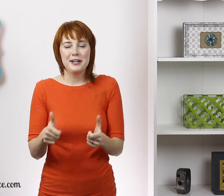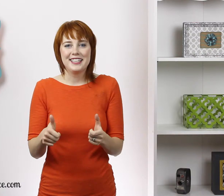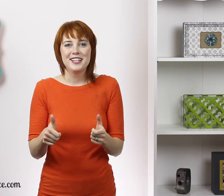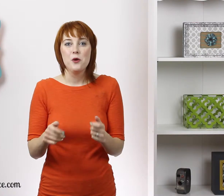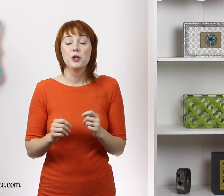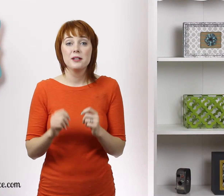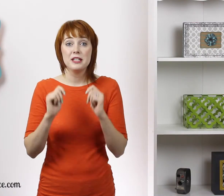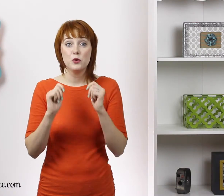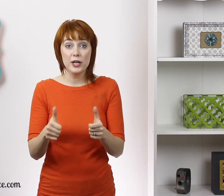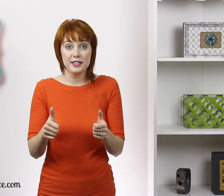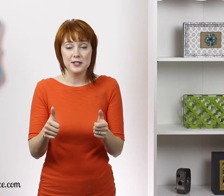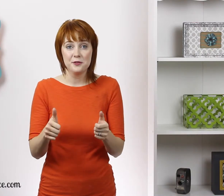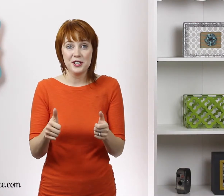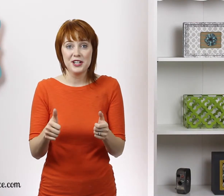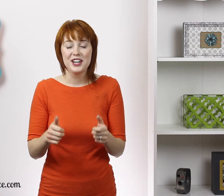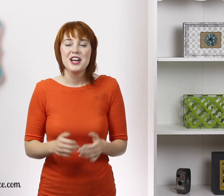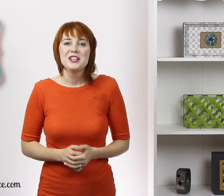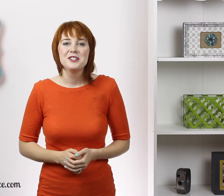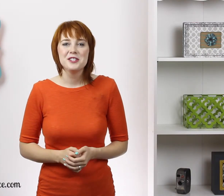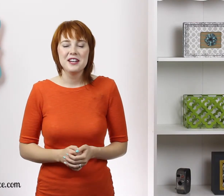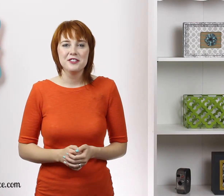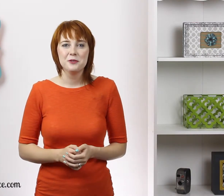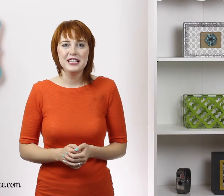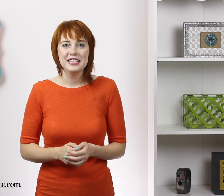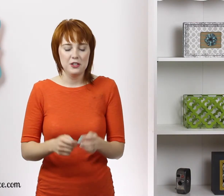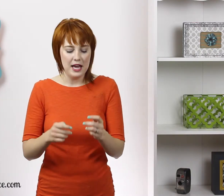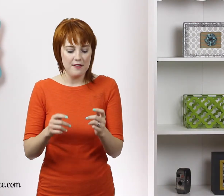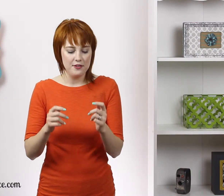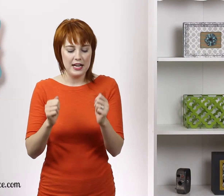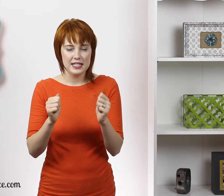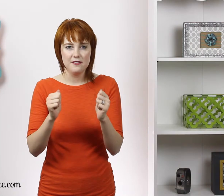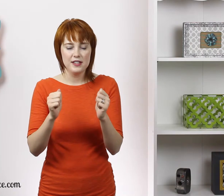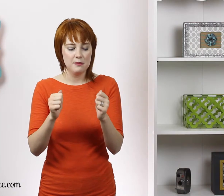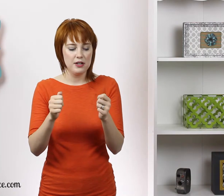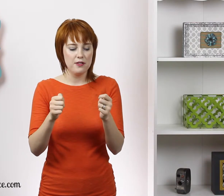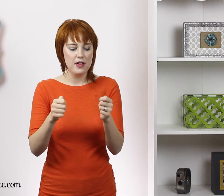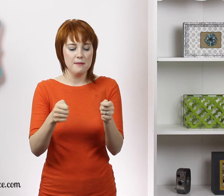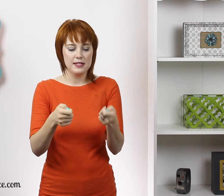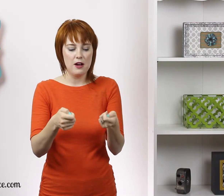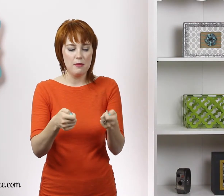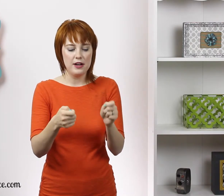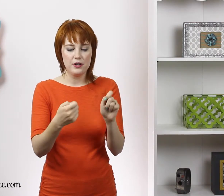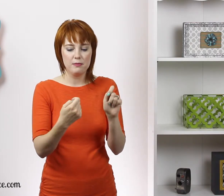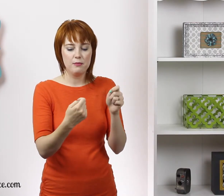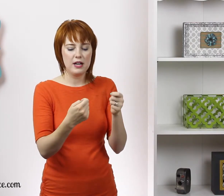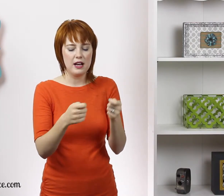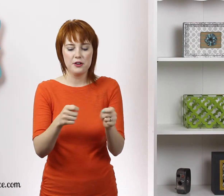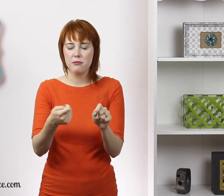Quick. We're gonna be quick in the store. To do the sign for quick, you have your hands on the fist, but your thumb is out by your, kind of under